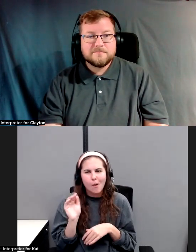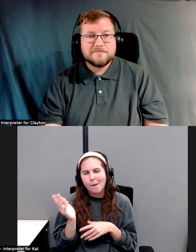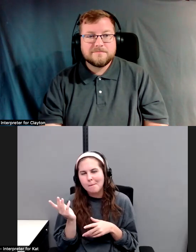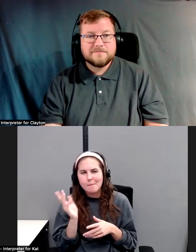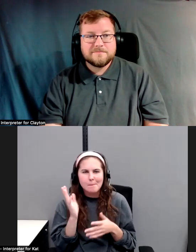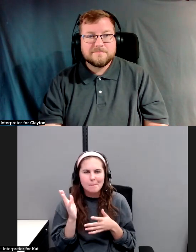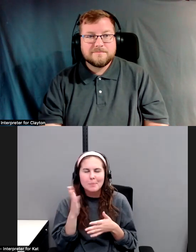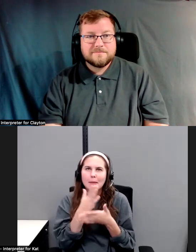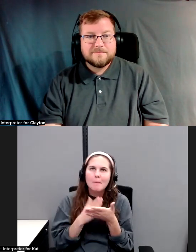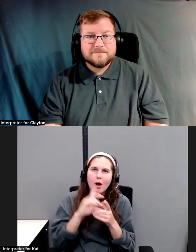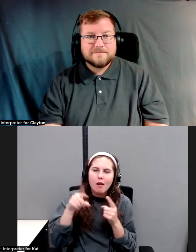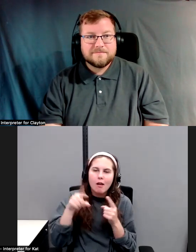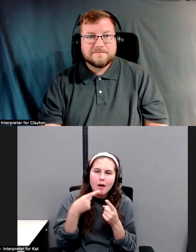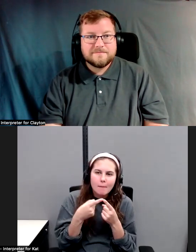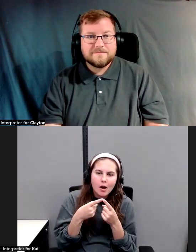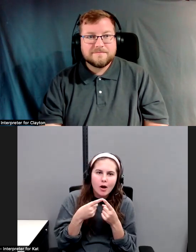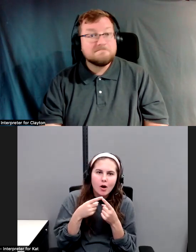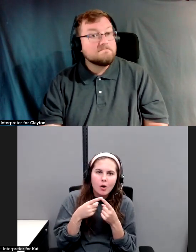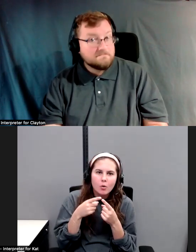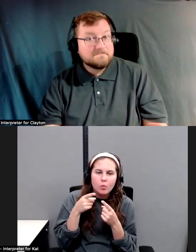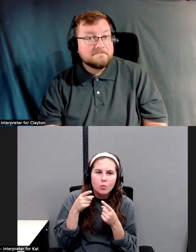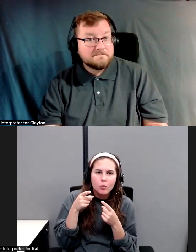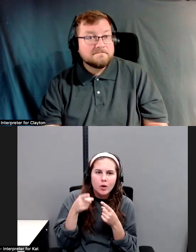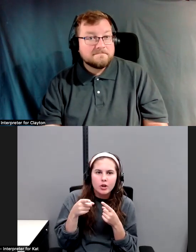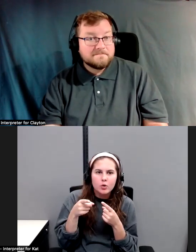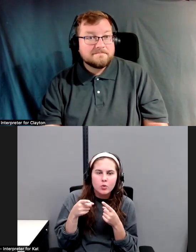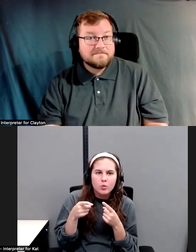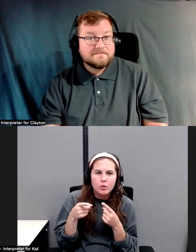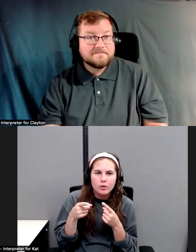that part when you burnt Matt Monk before the whole